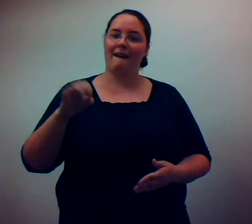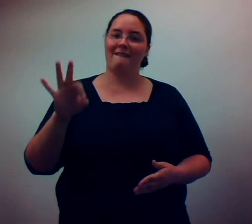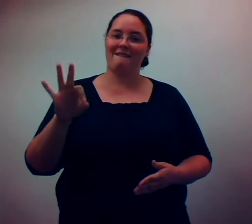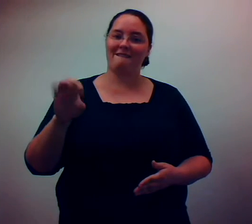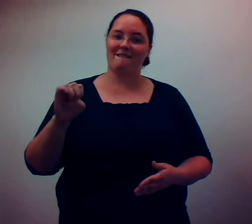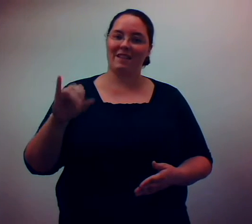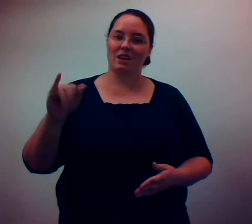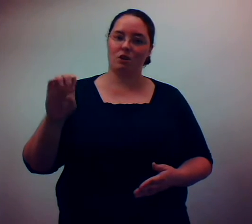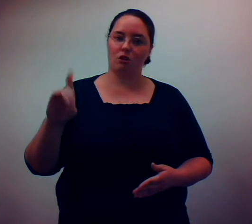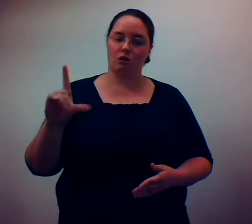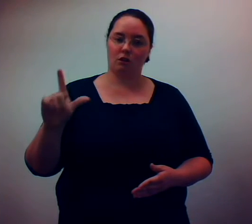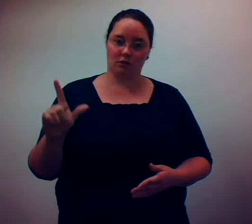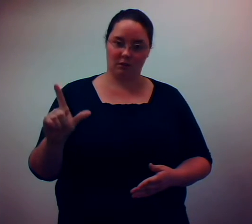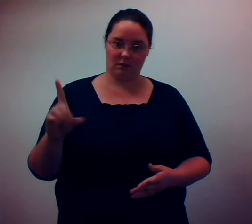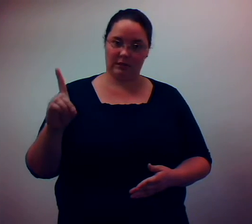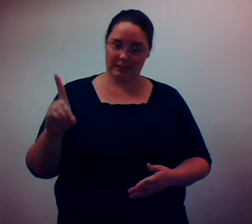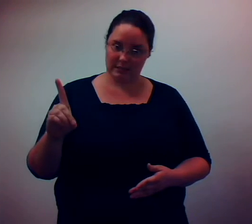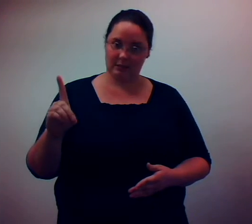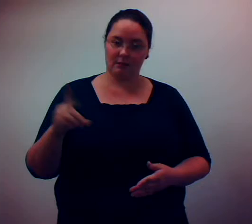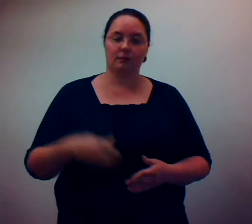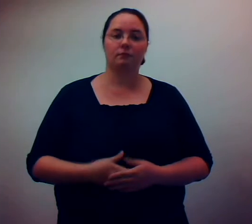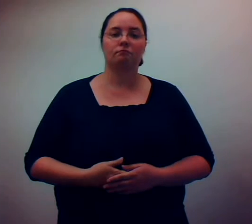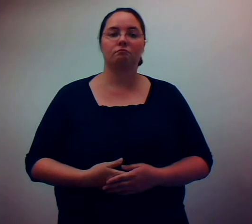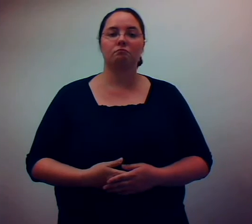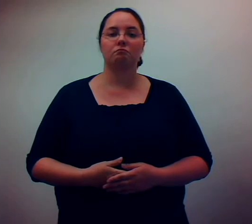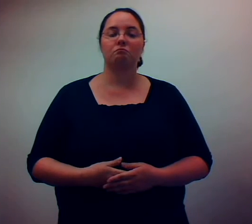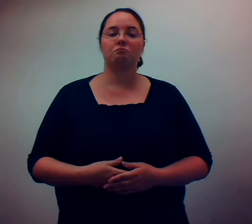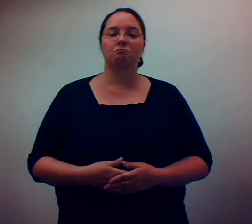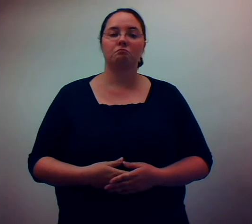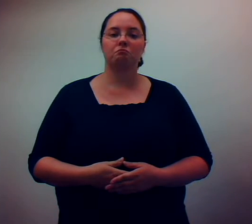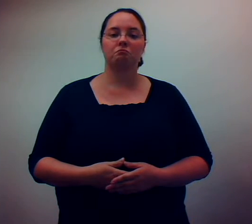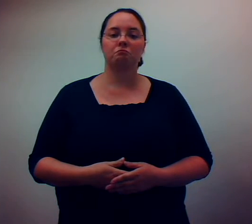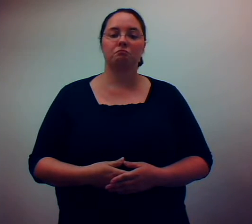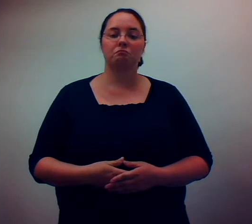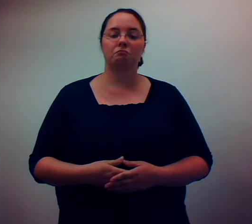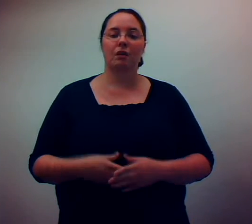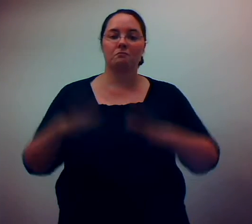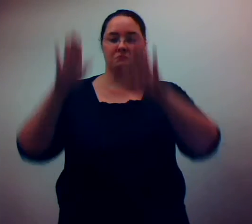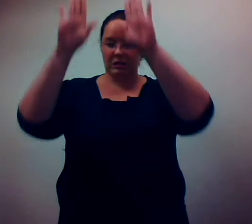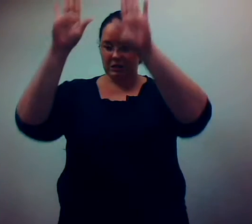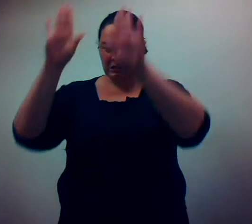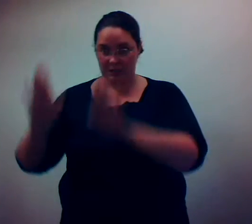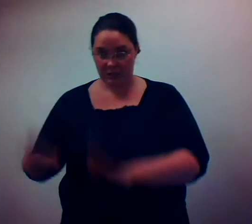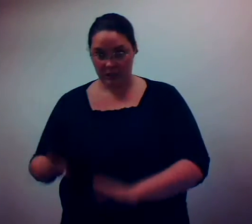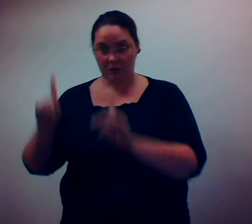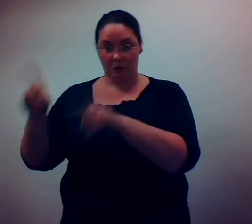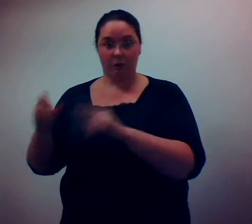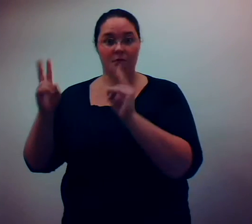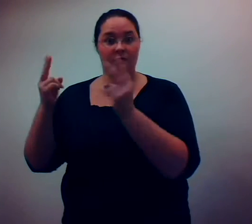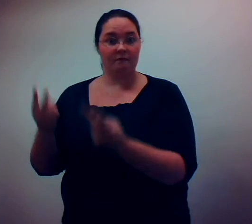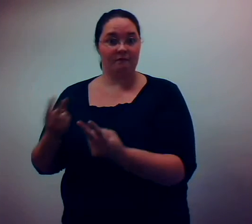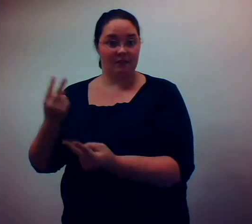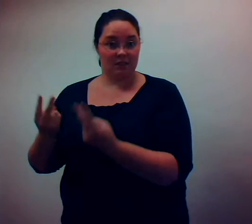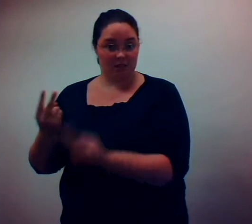And we used to visit there every Sunday. And I'm going to tell you what the inside of the house was like compared with what